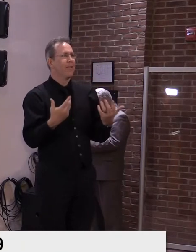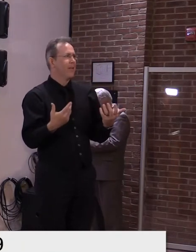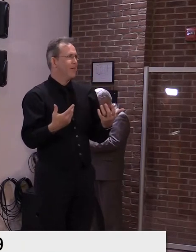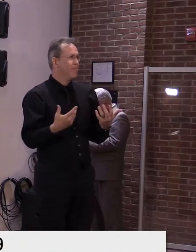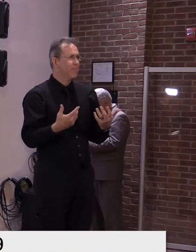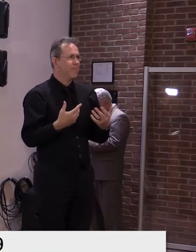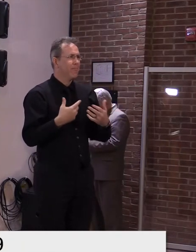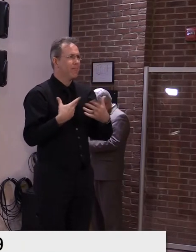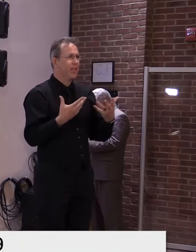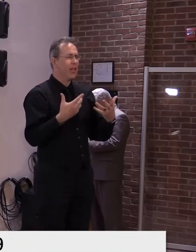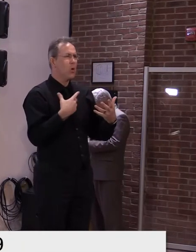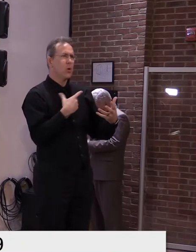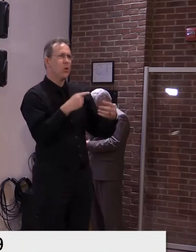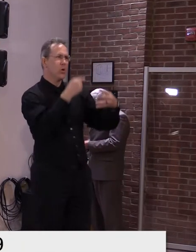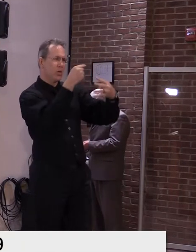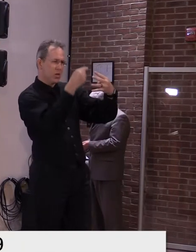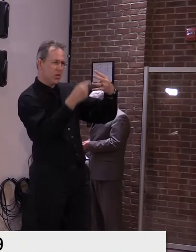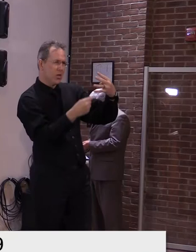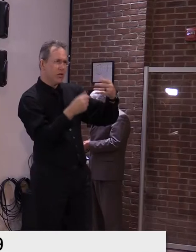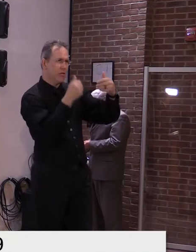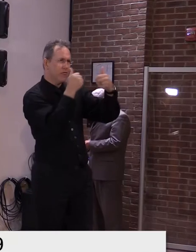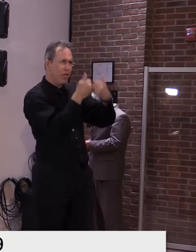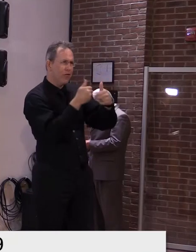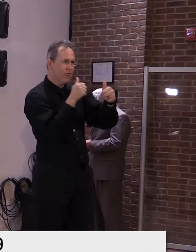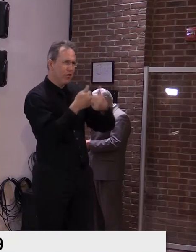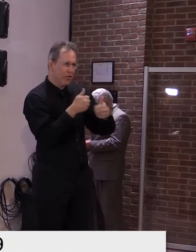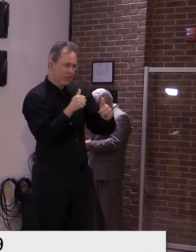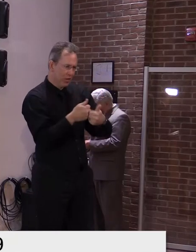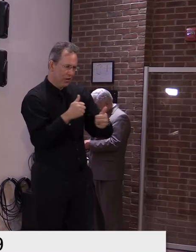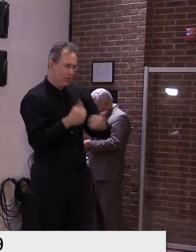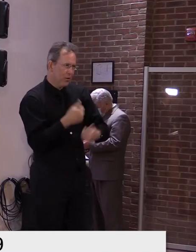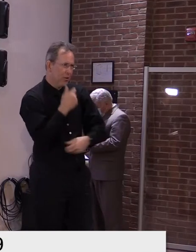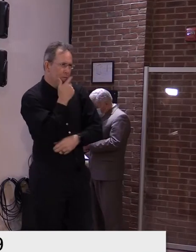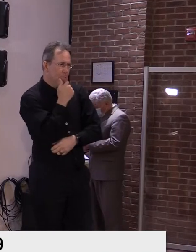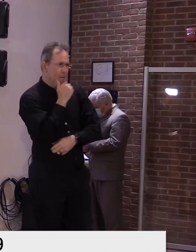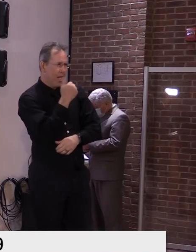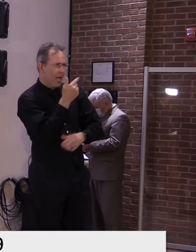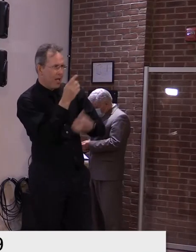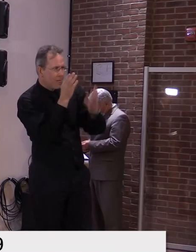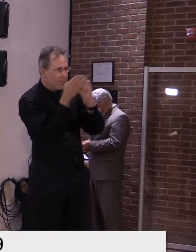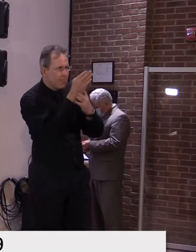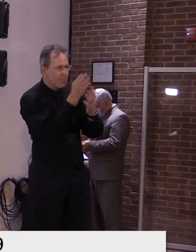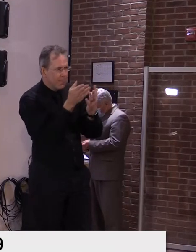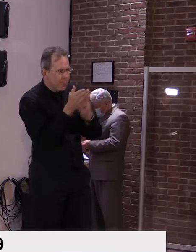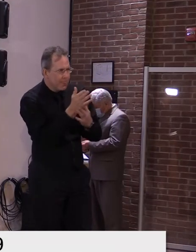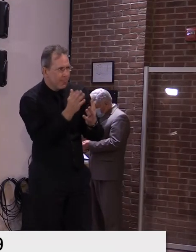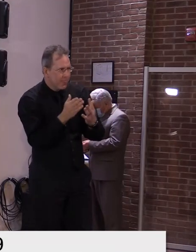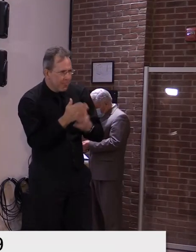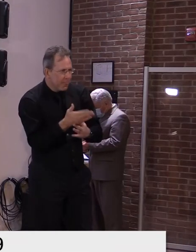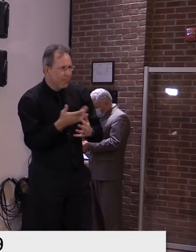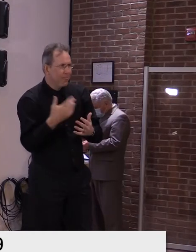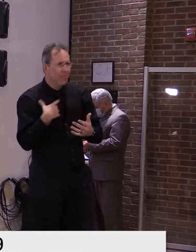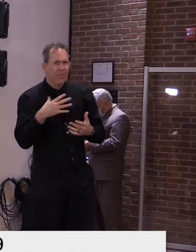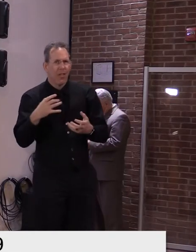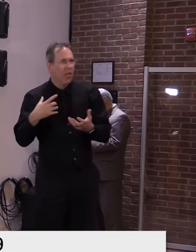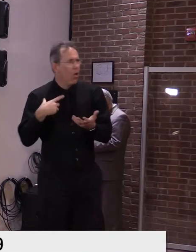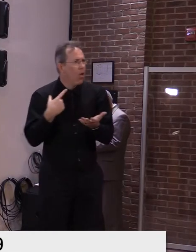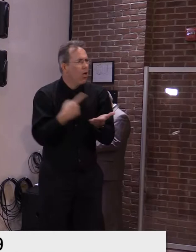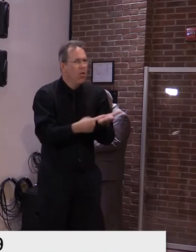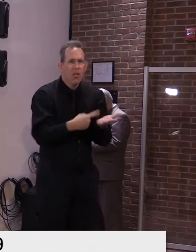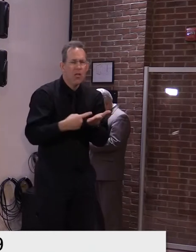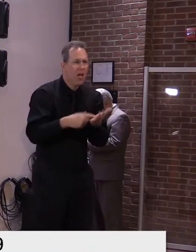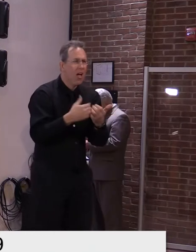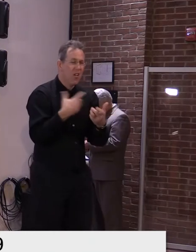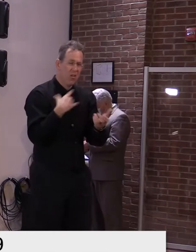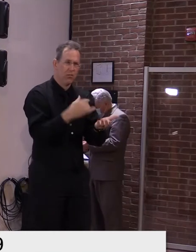state that we have seen for decades and have experienced and talked about that we need to focus on.